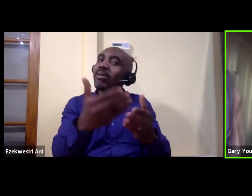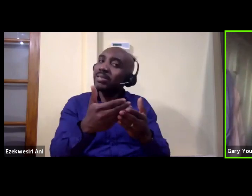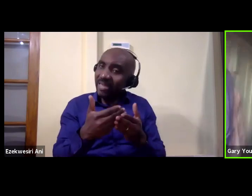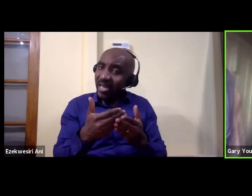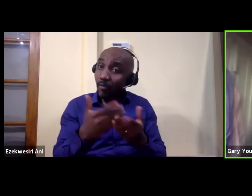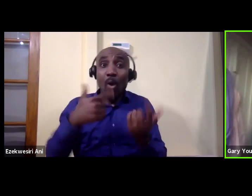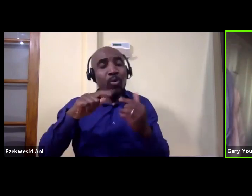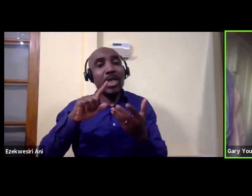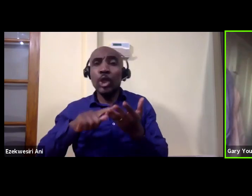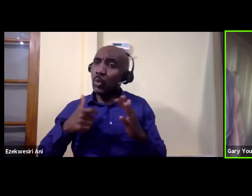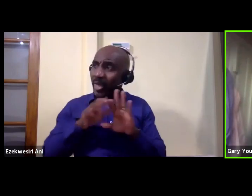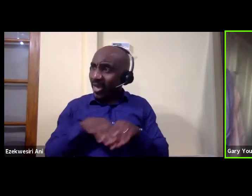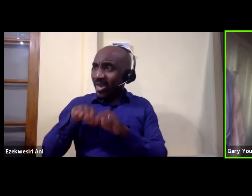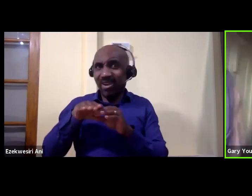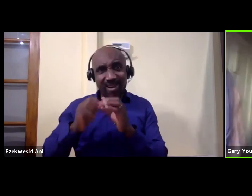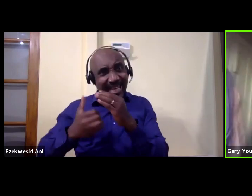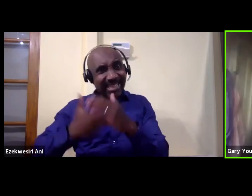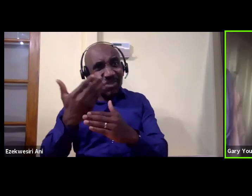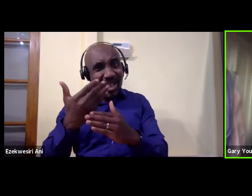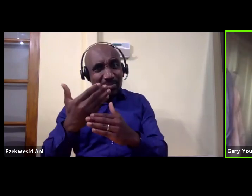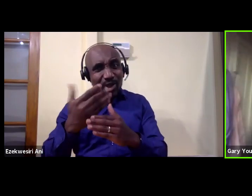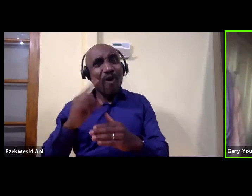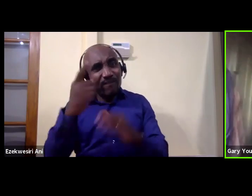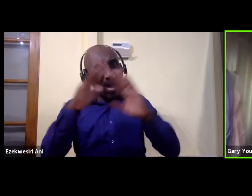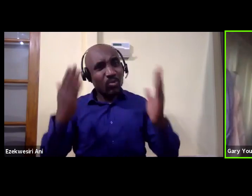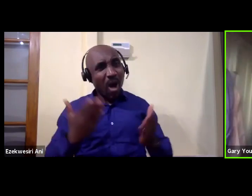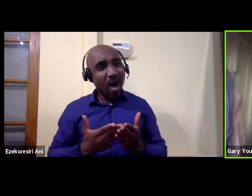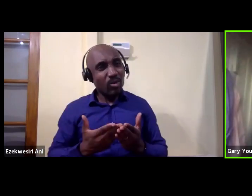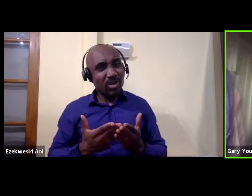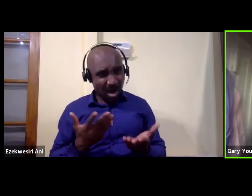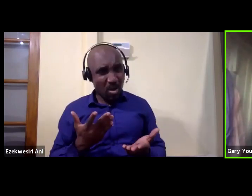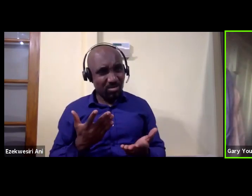does not seem unreasonable. Now,